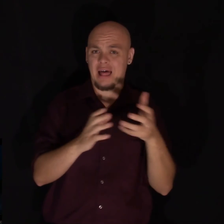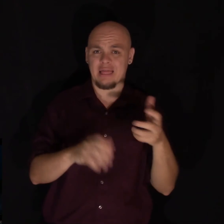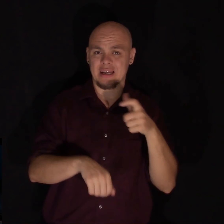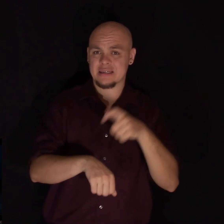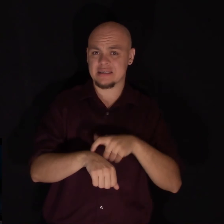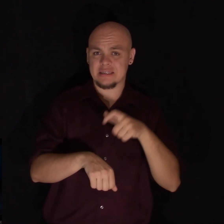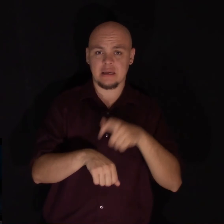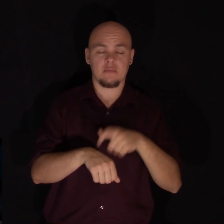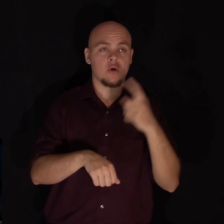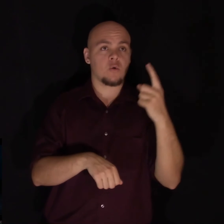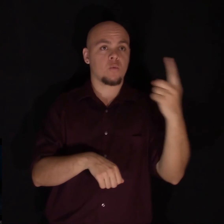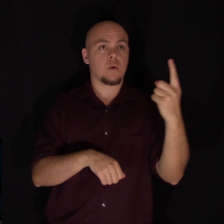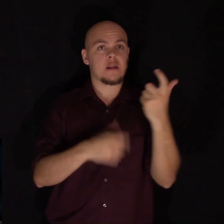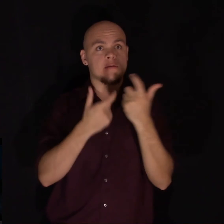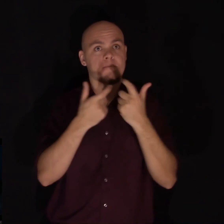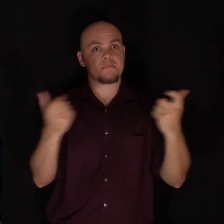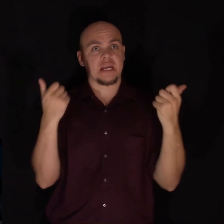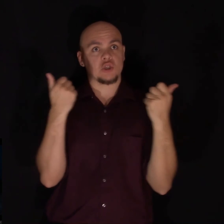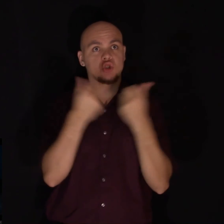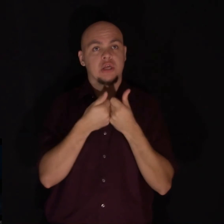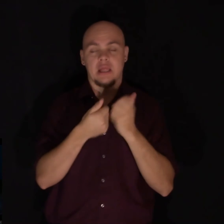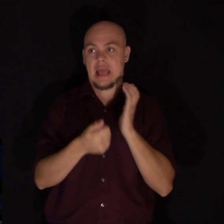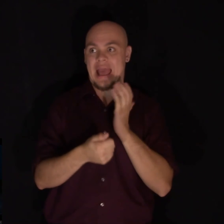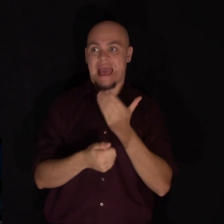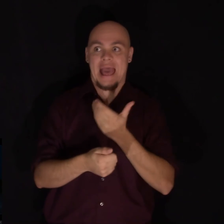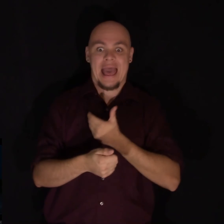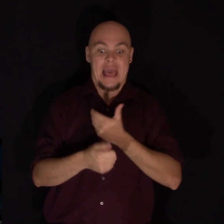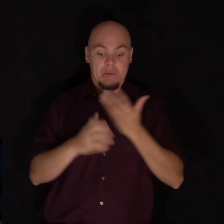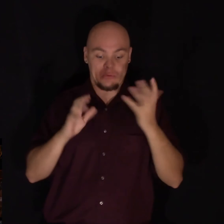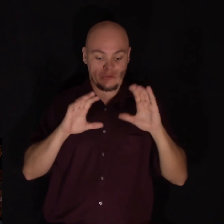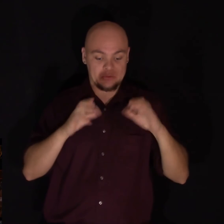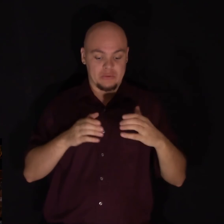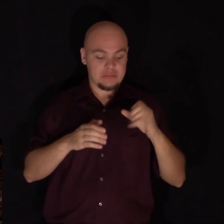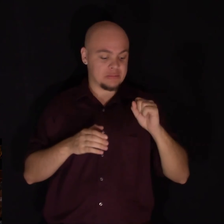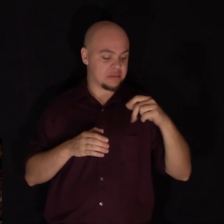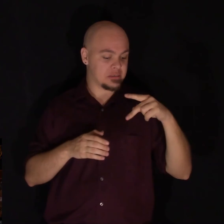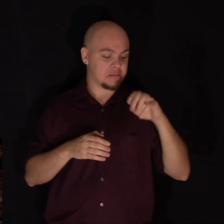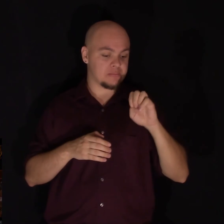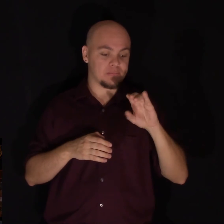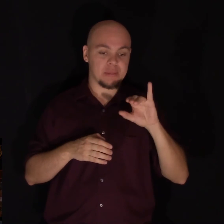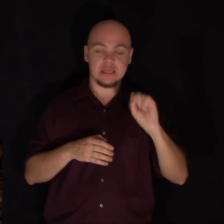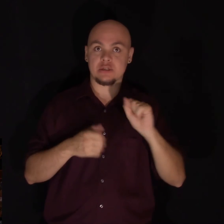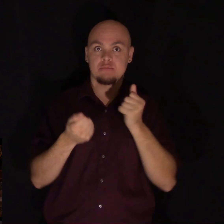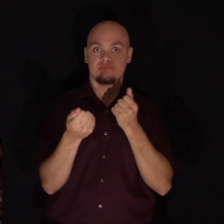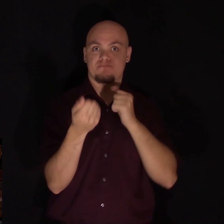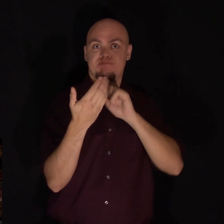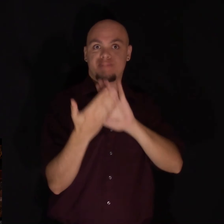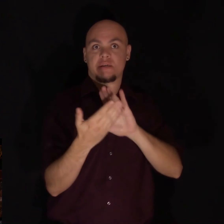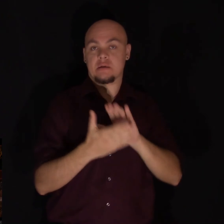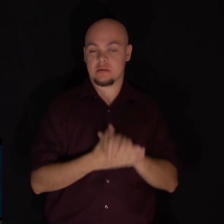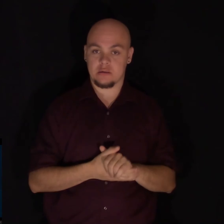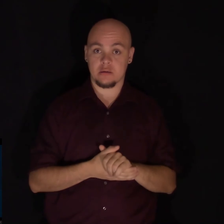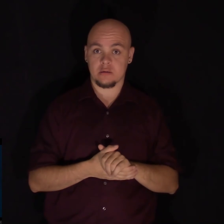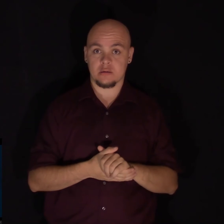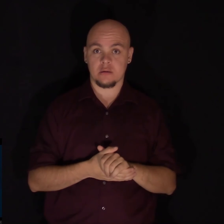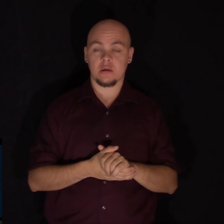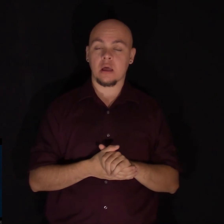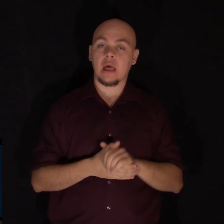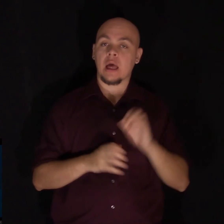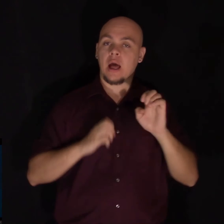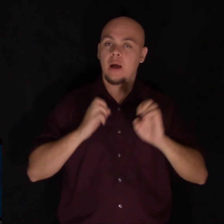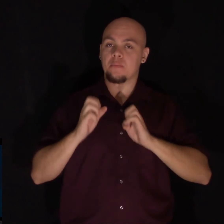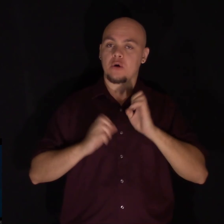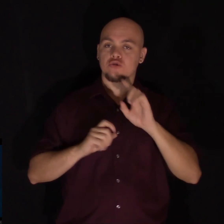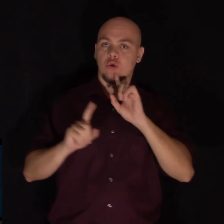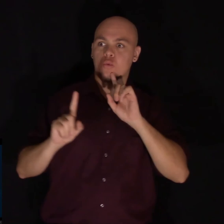meet one of the greatest challenges our species will ever face. And once again, we seem to be failing to have an appropriate emotional